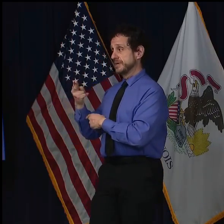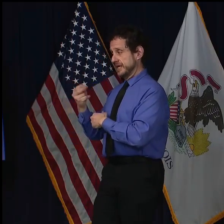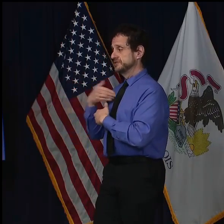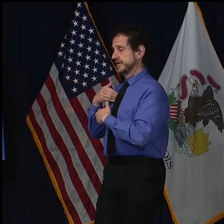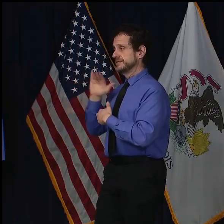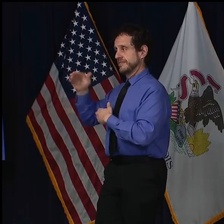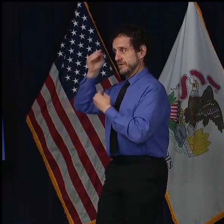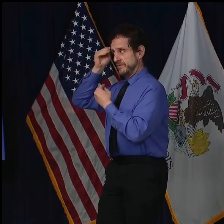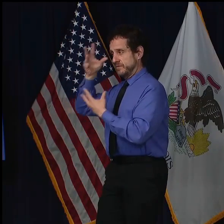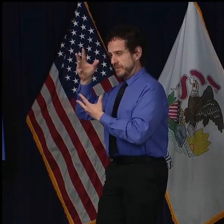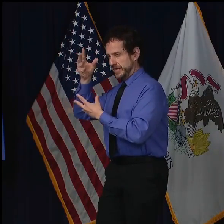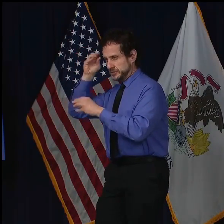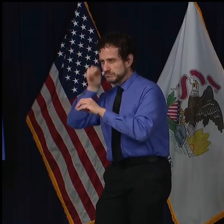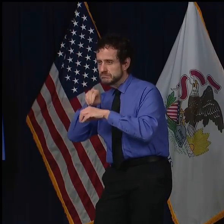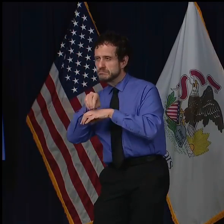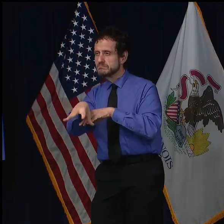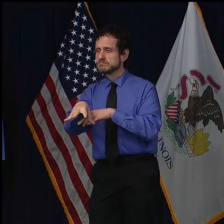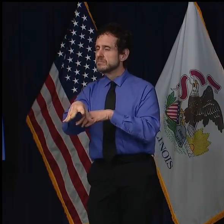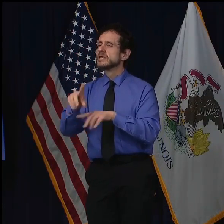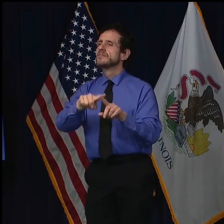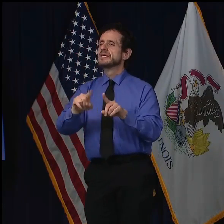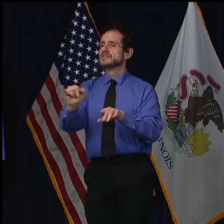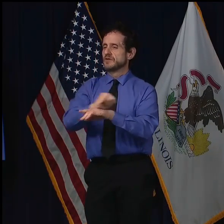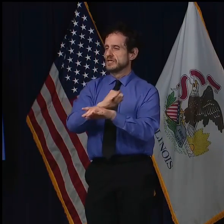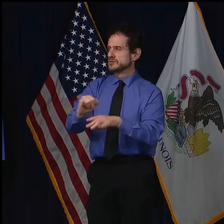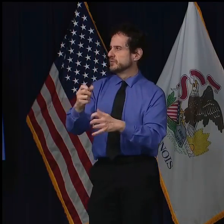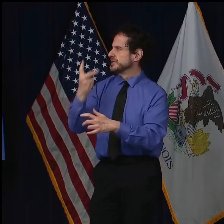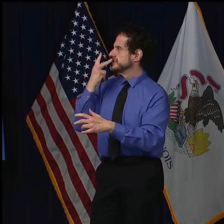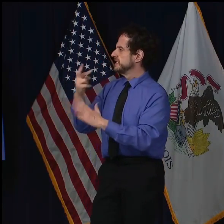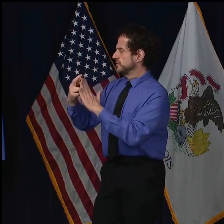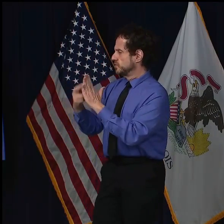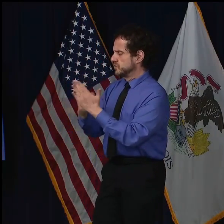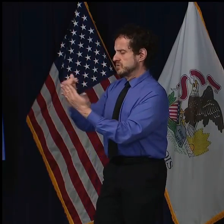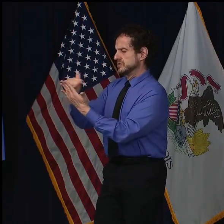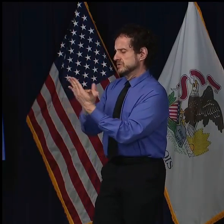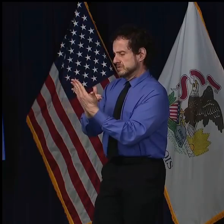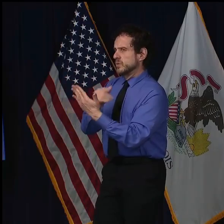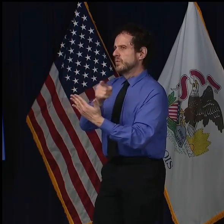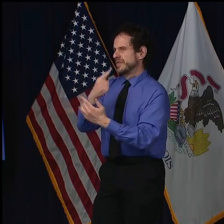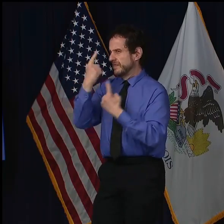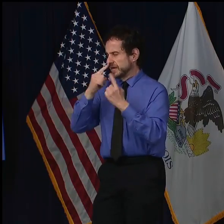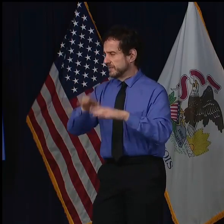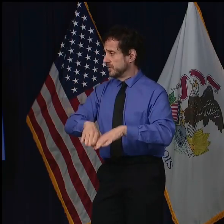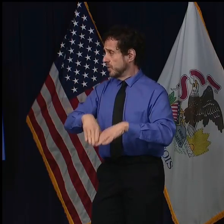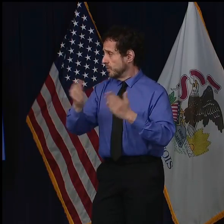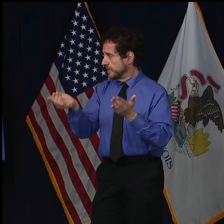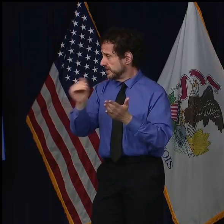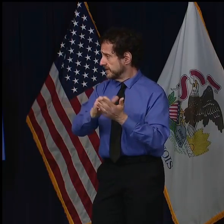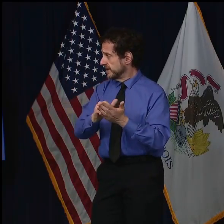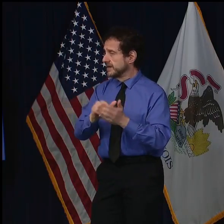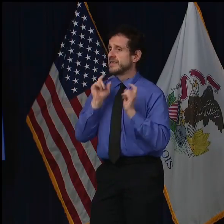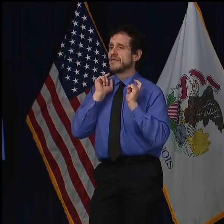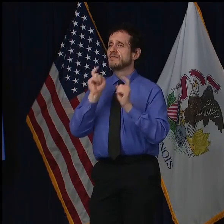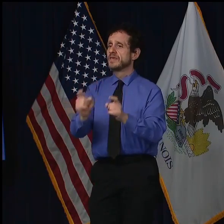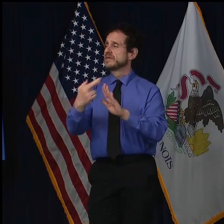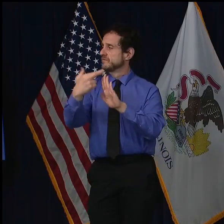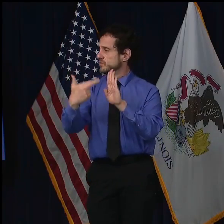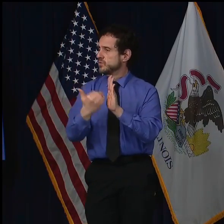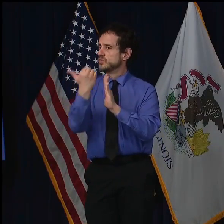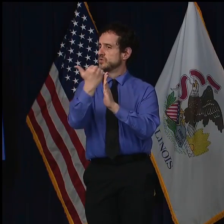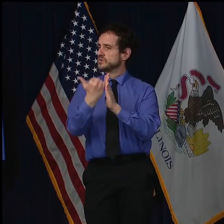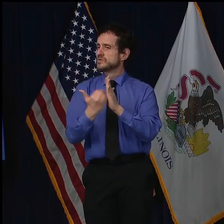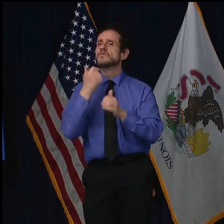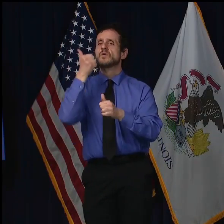all the information that industries would want to see considered as they open, and that they issue guidelines for